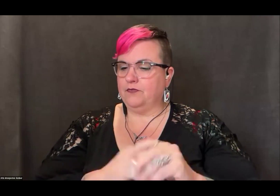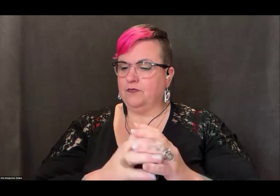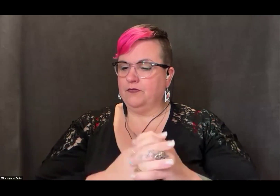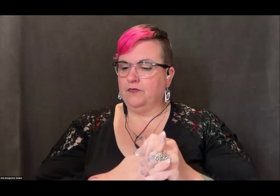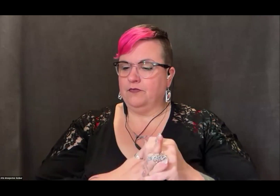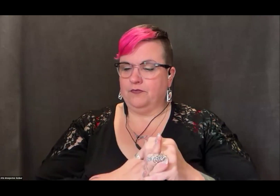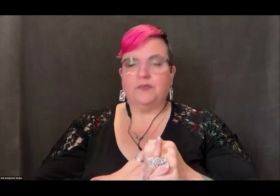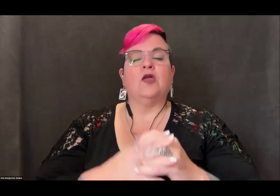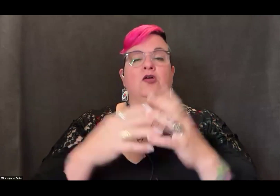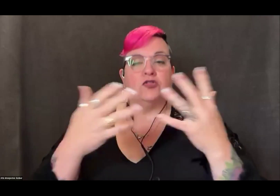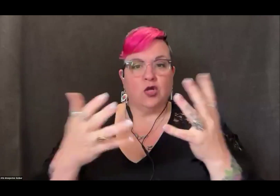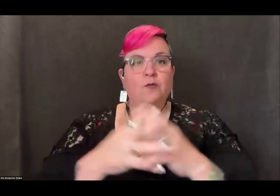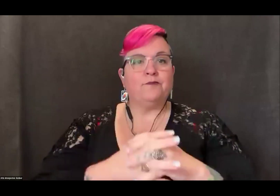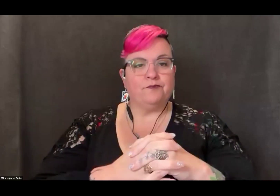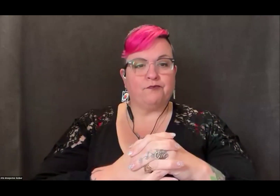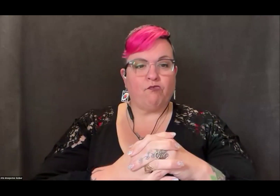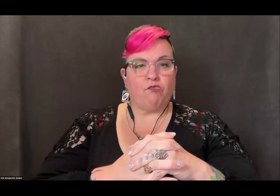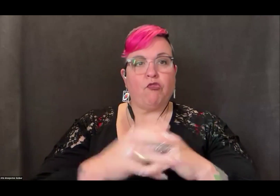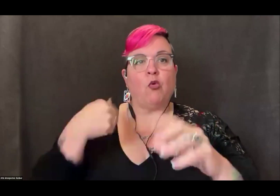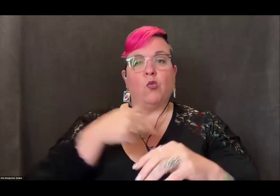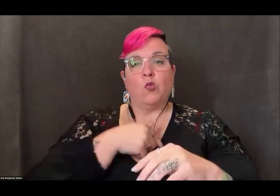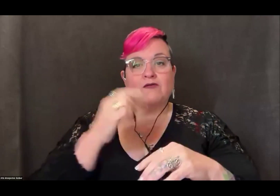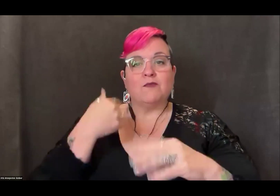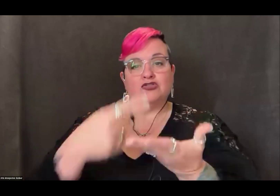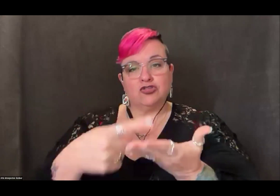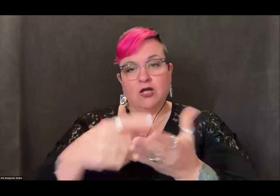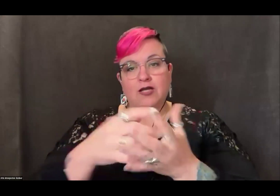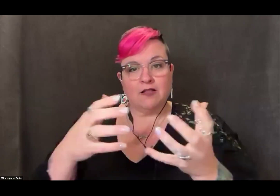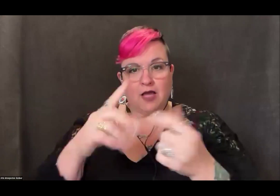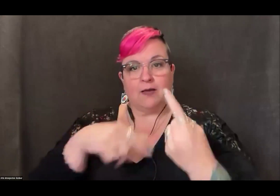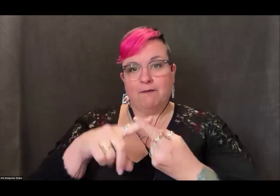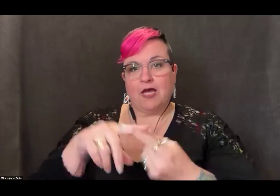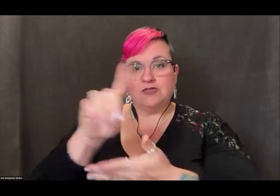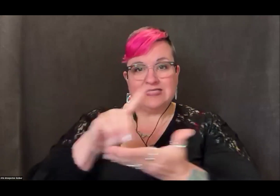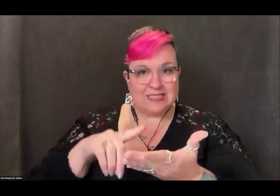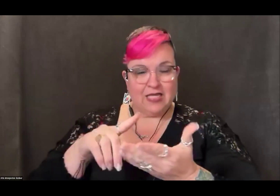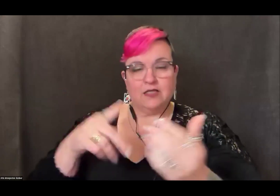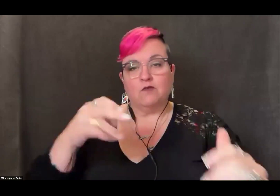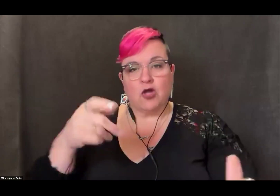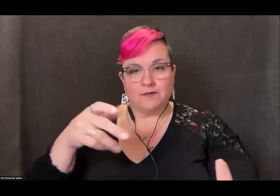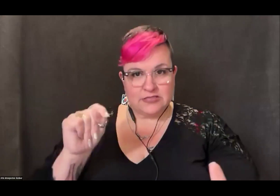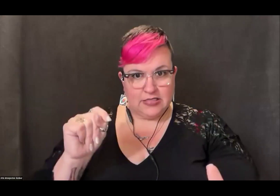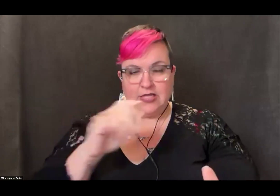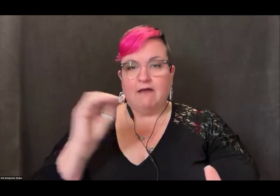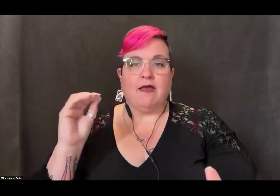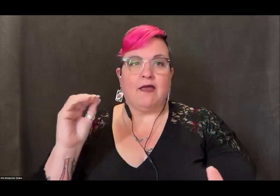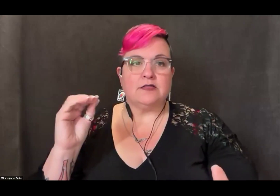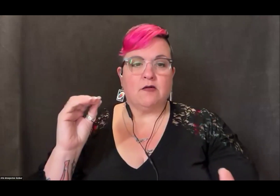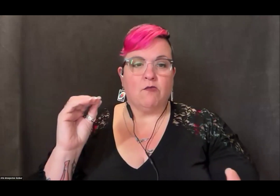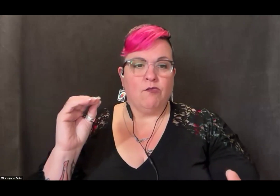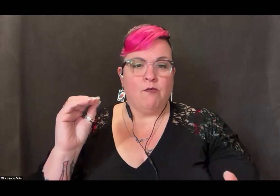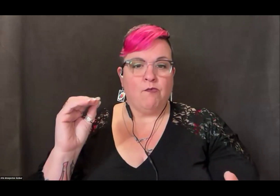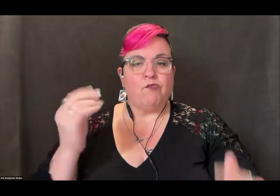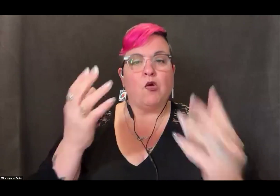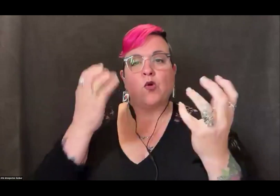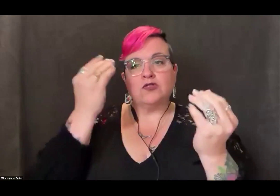Okay, so just, we've been talking a lot about designing, prompting, and I want to